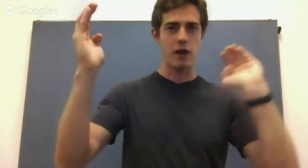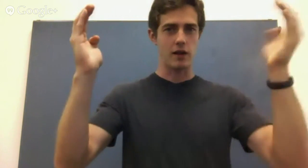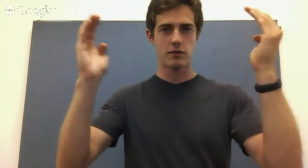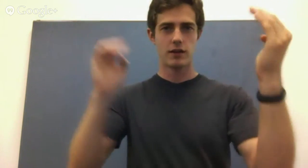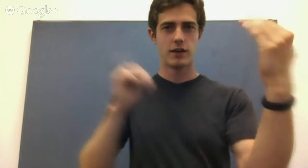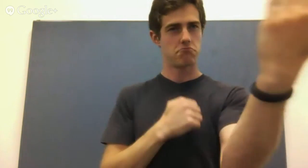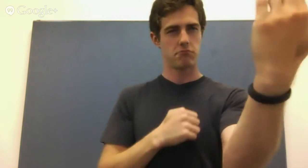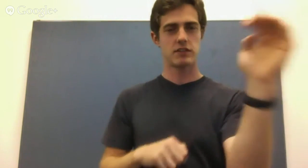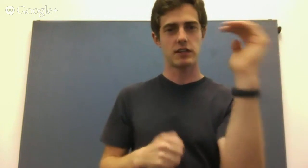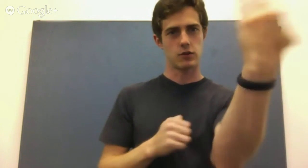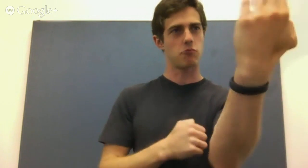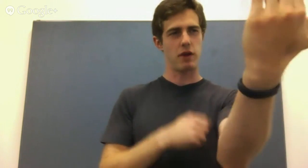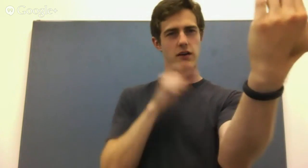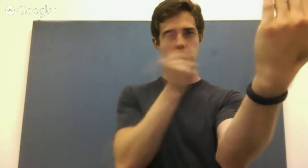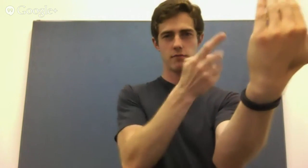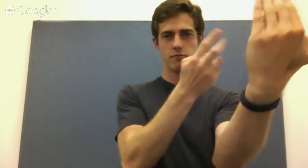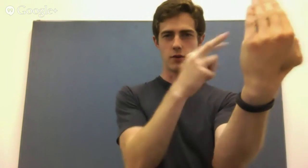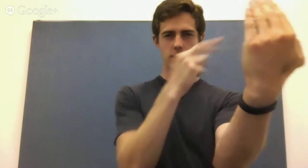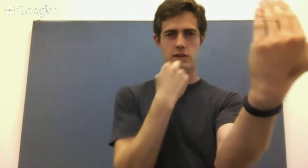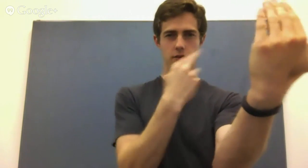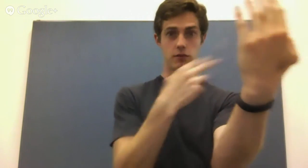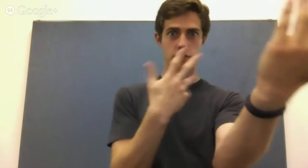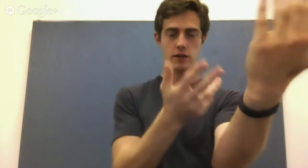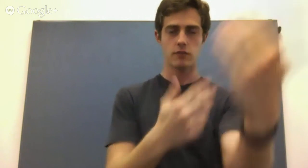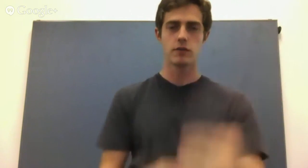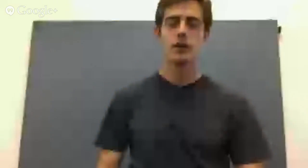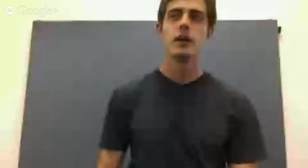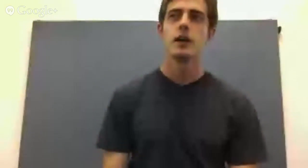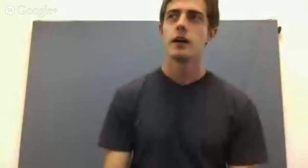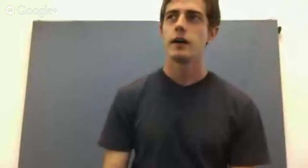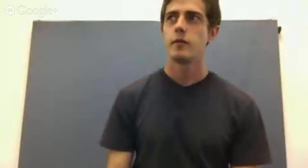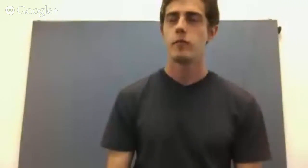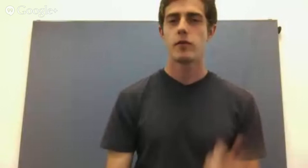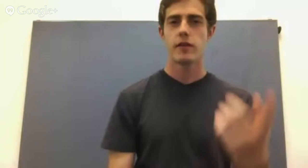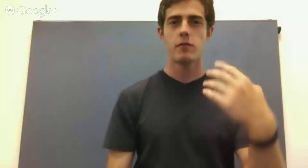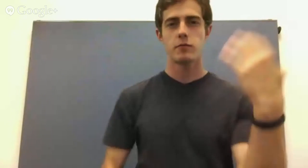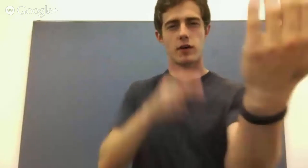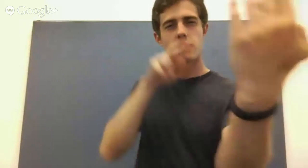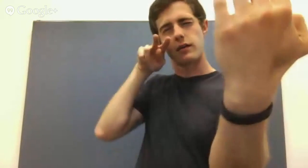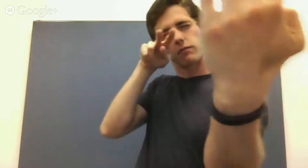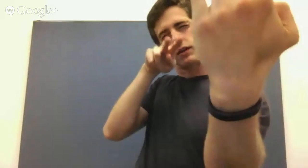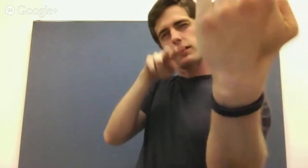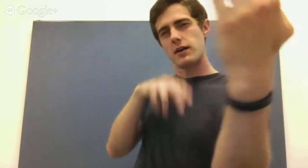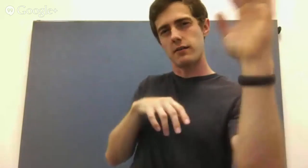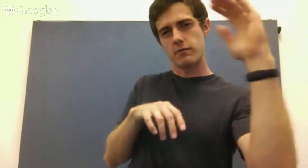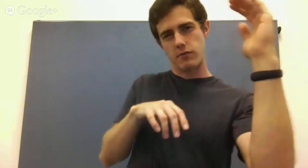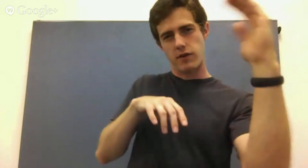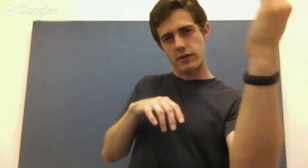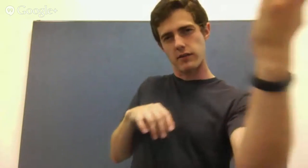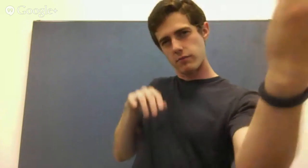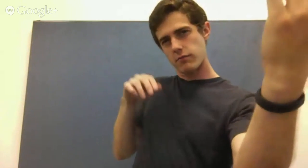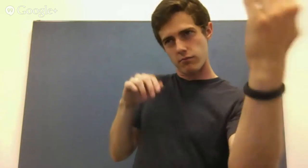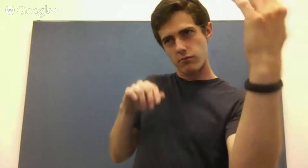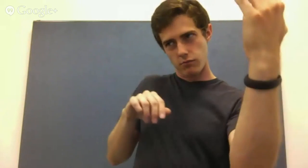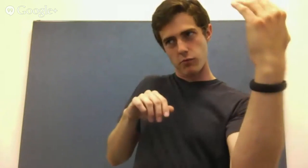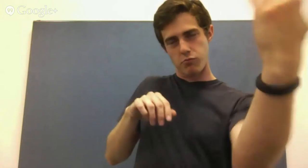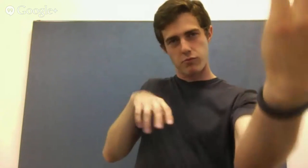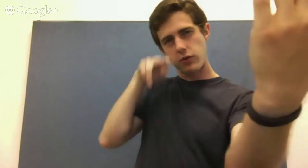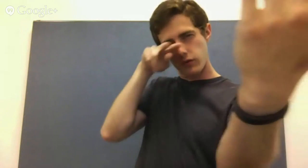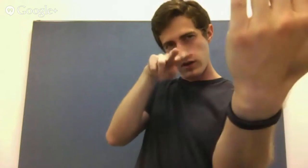compare. It's like you're comparing yourself to yourself. With that one, I'm trying to like get at the fact that you're looking